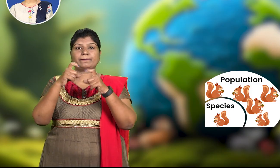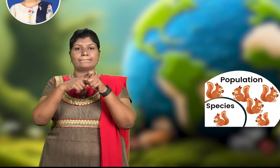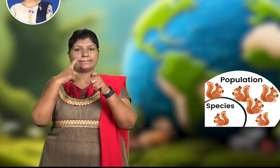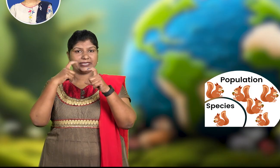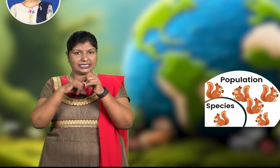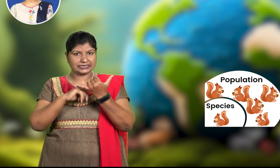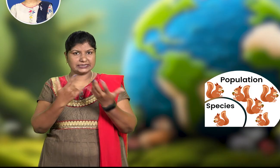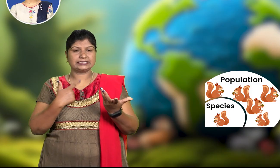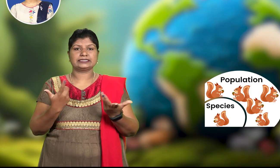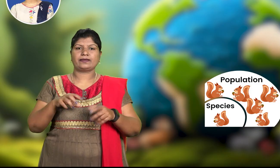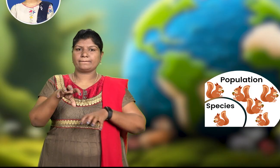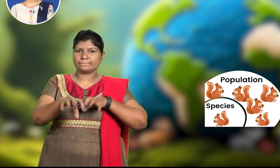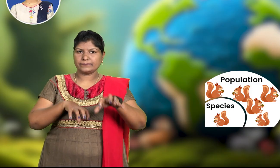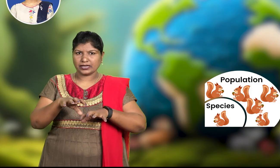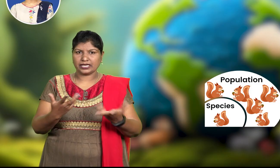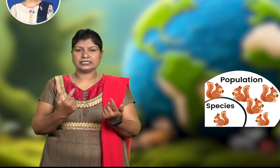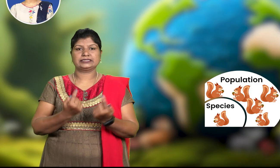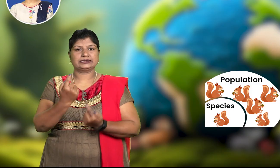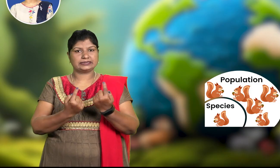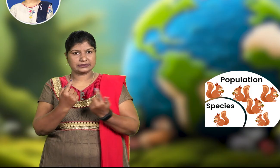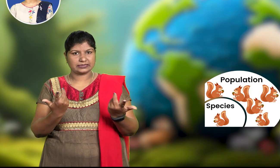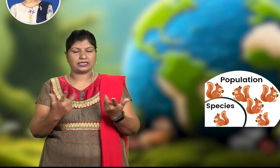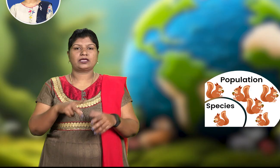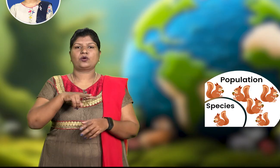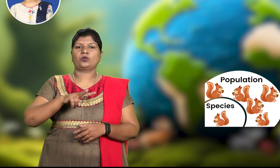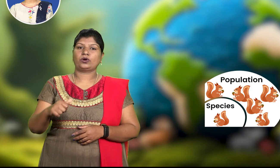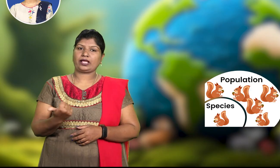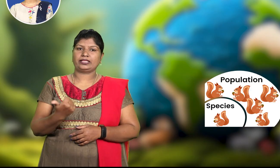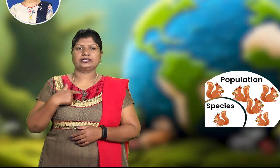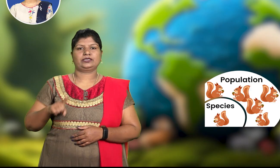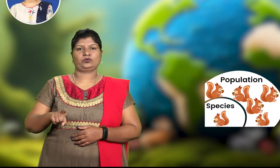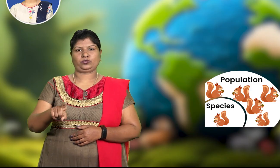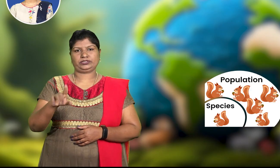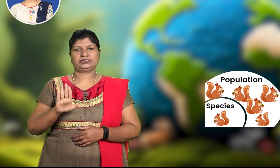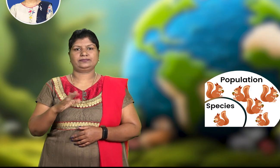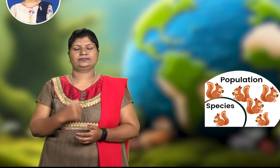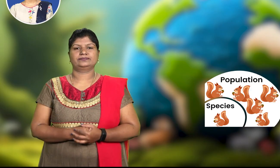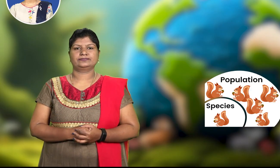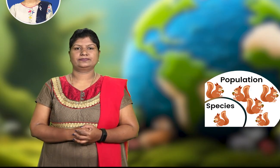plants, animals, and other organisms.